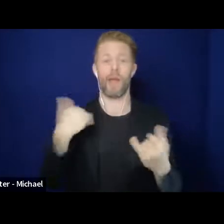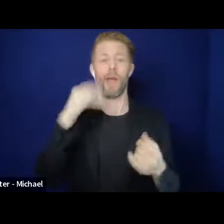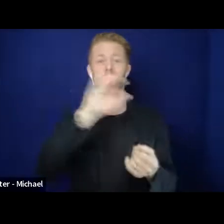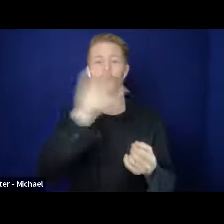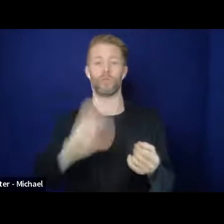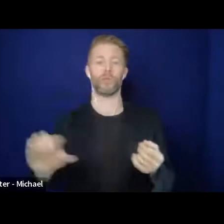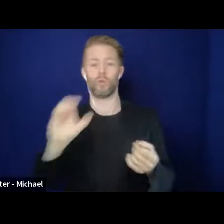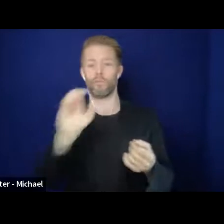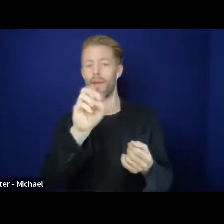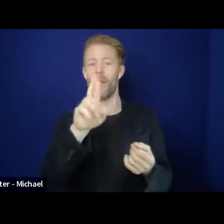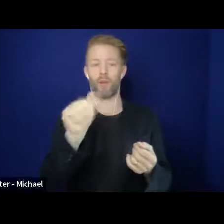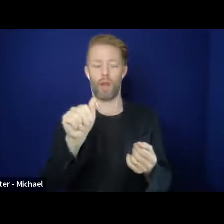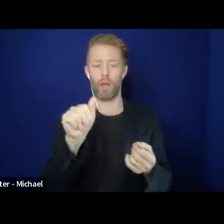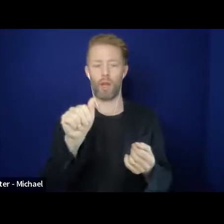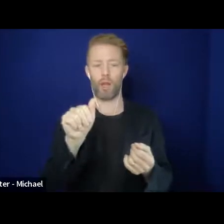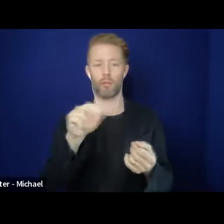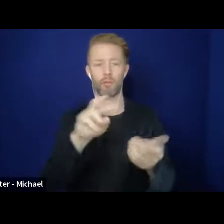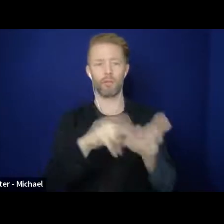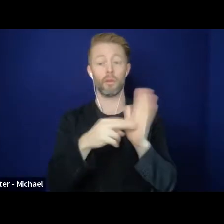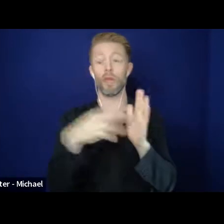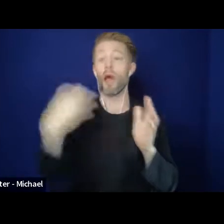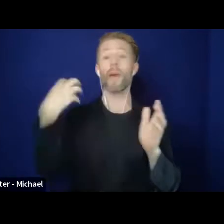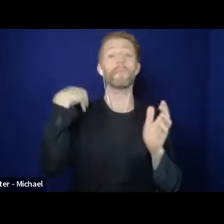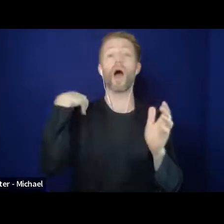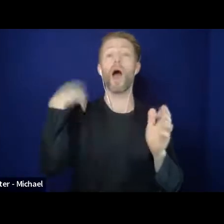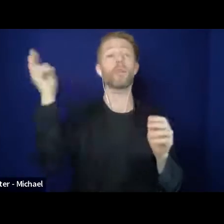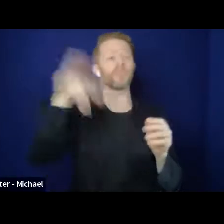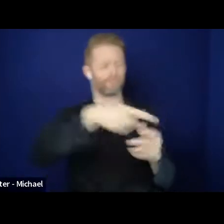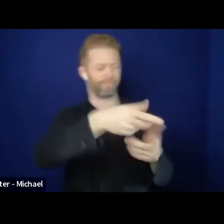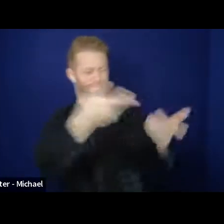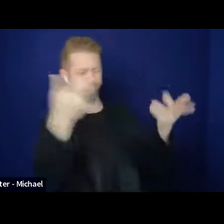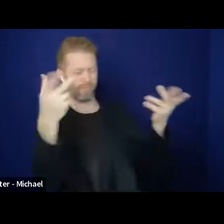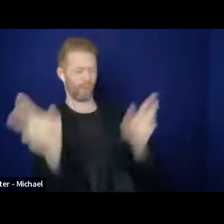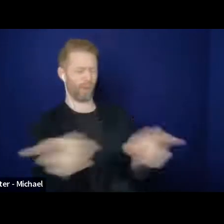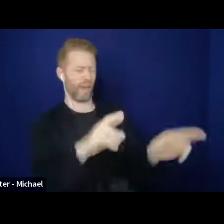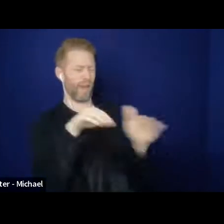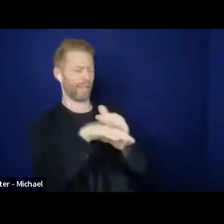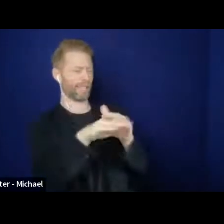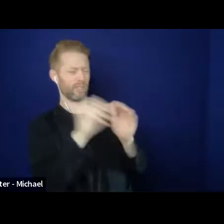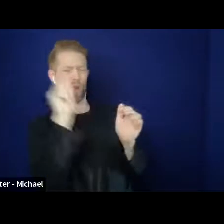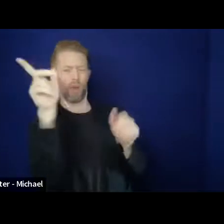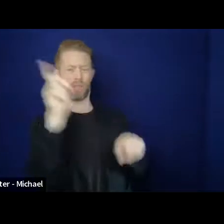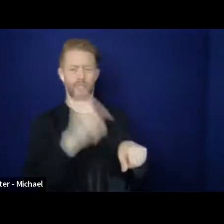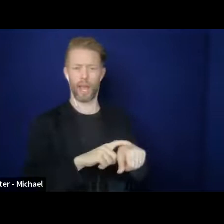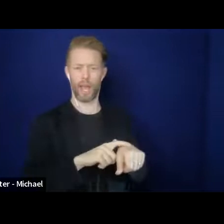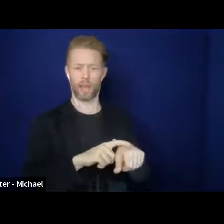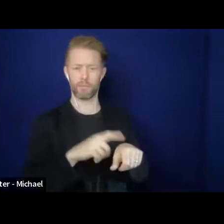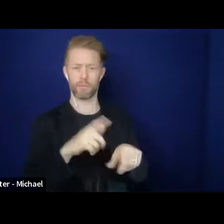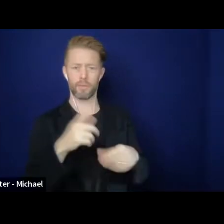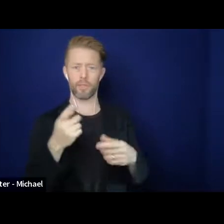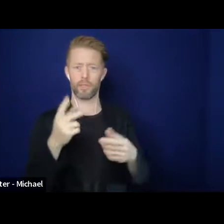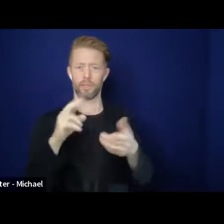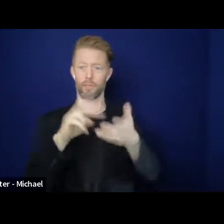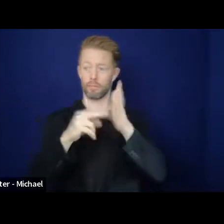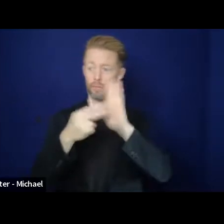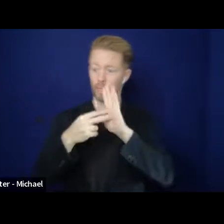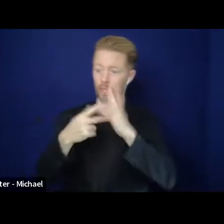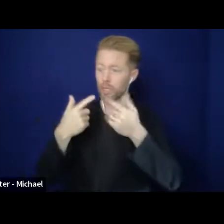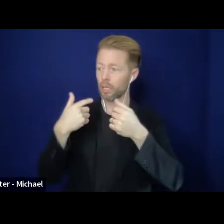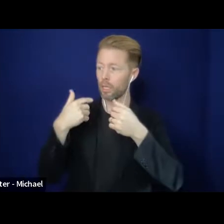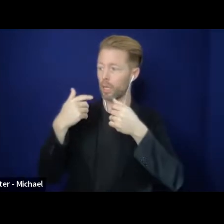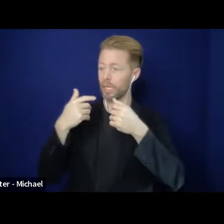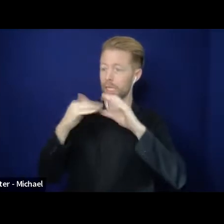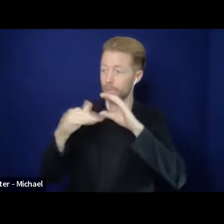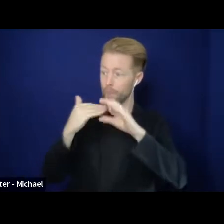everybody is accessible all the time, not just because of our email, but because we also have access to each other's Zoom rooms, or we should